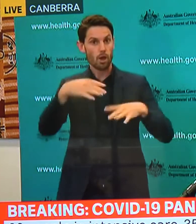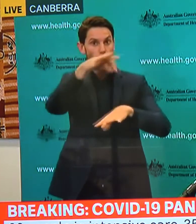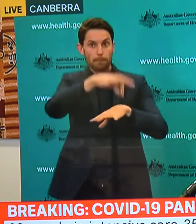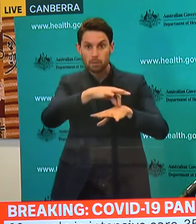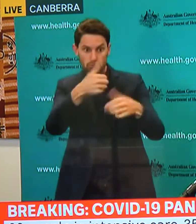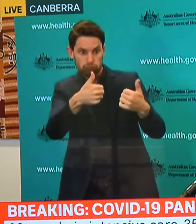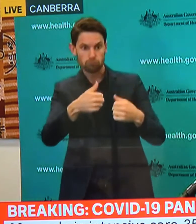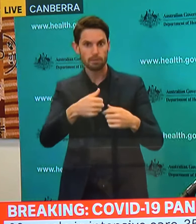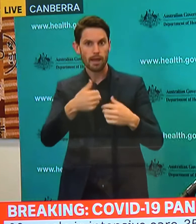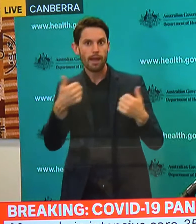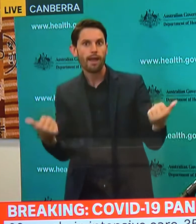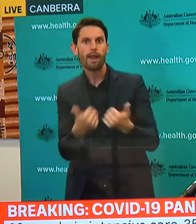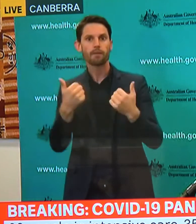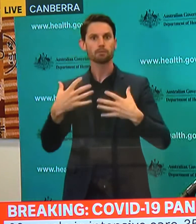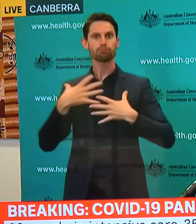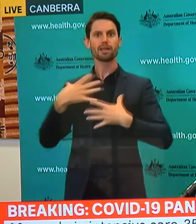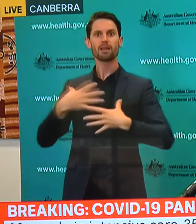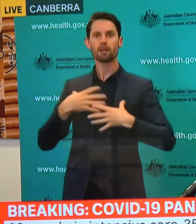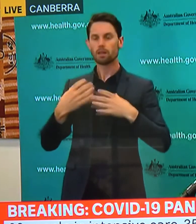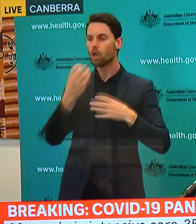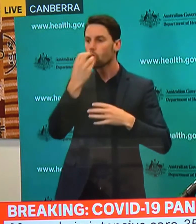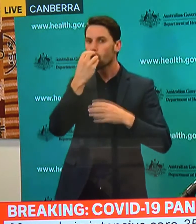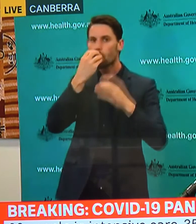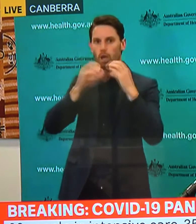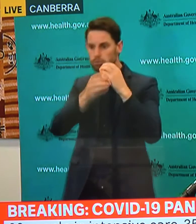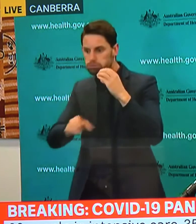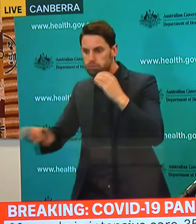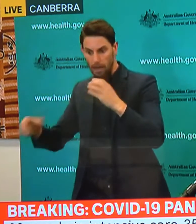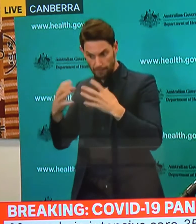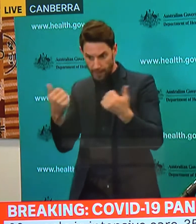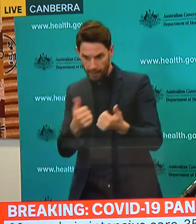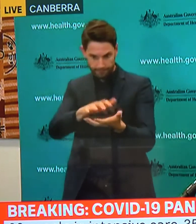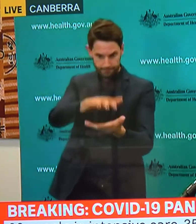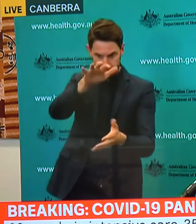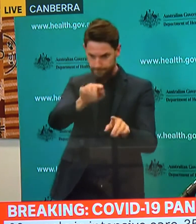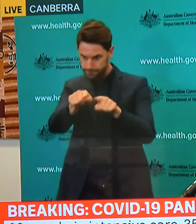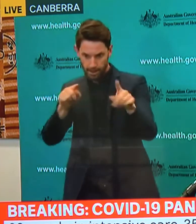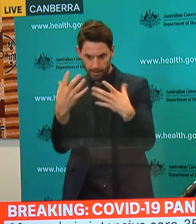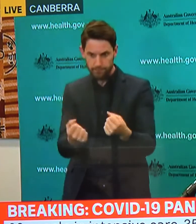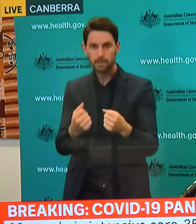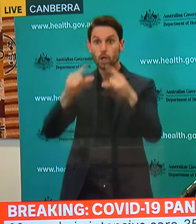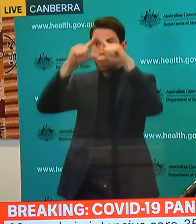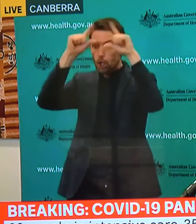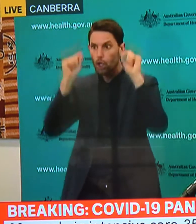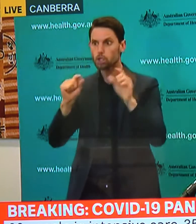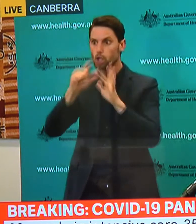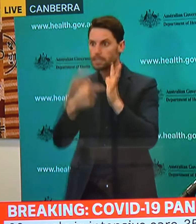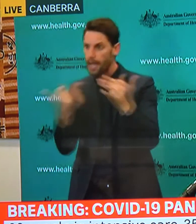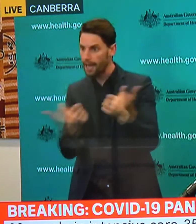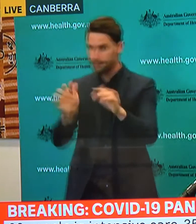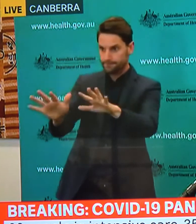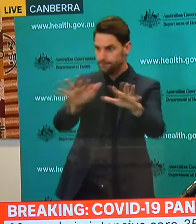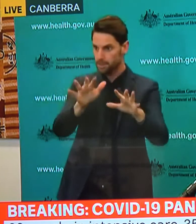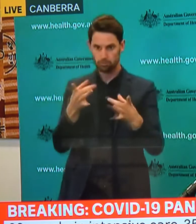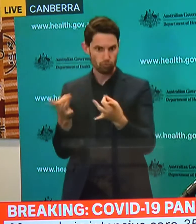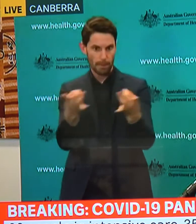supplies, our training, our staff and surge capacity within the workforce is a component. I think we can also